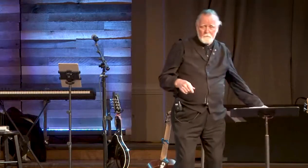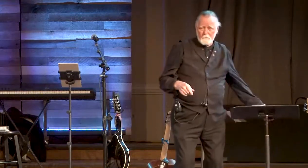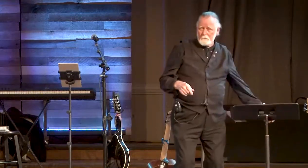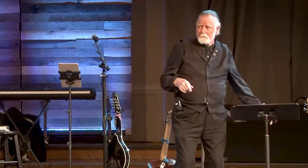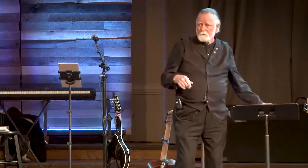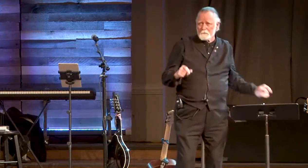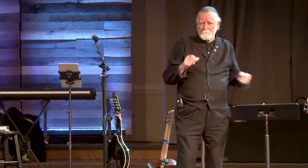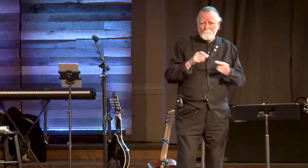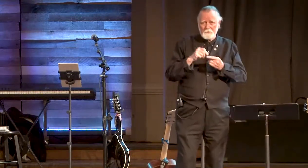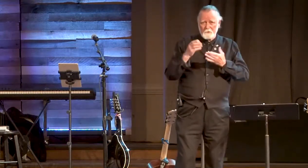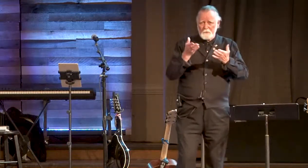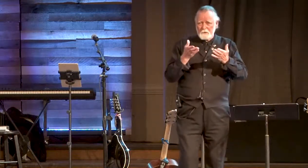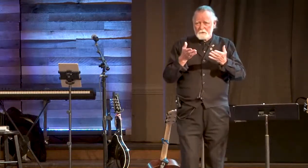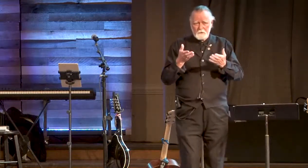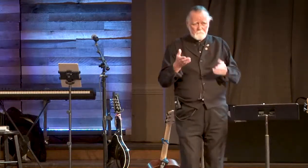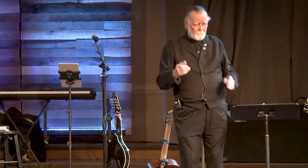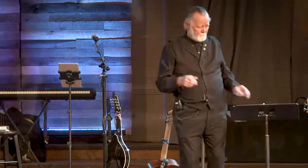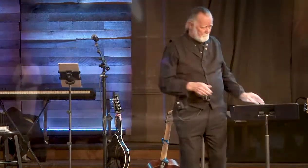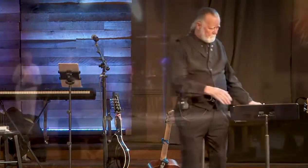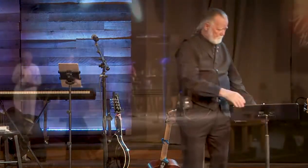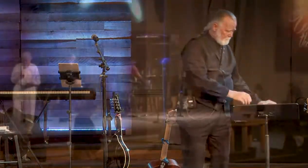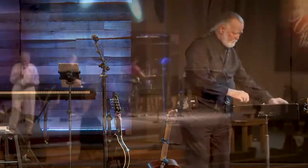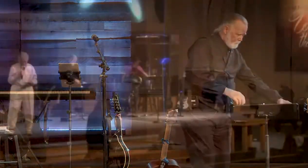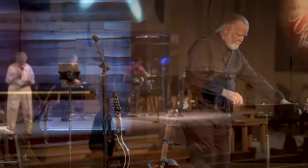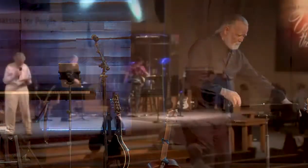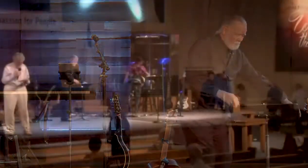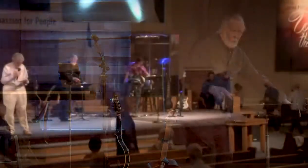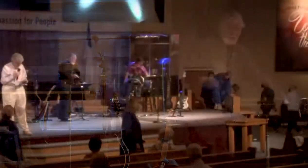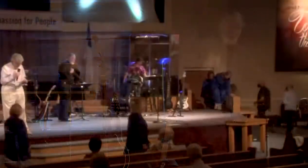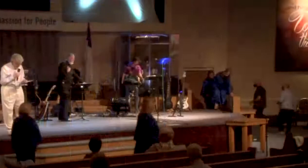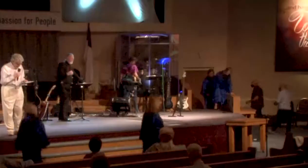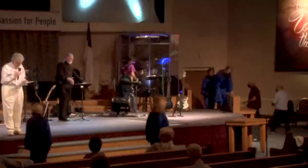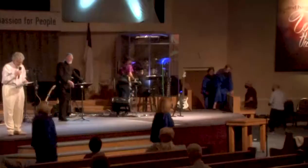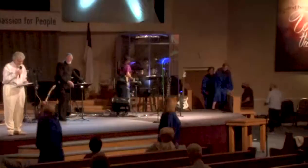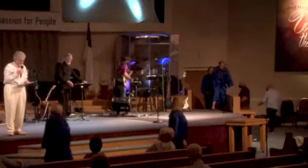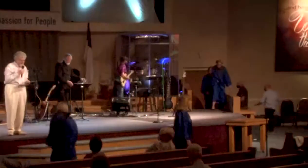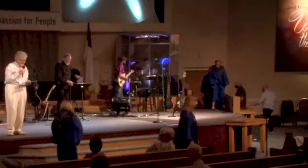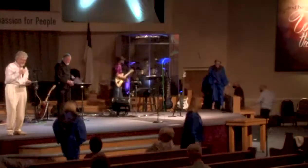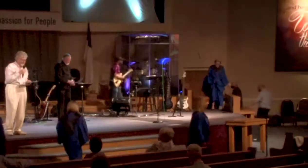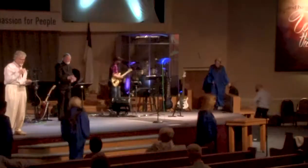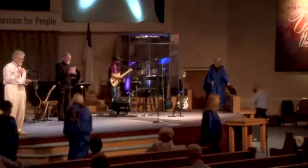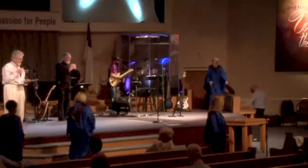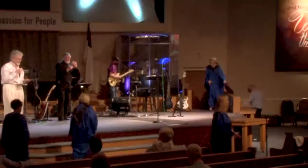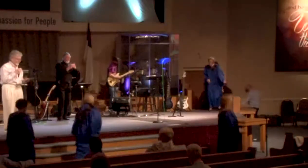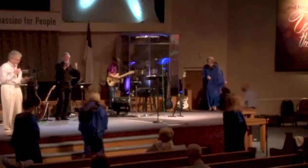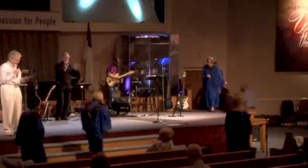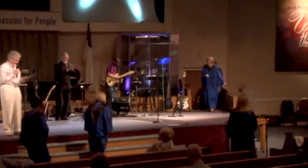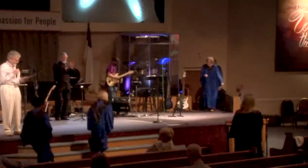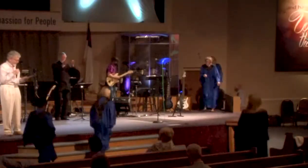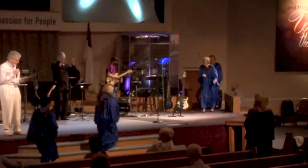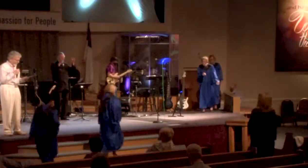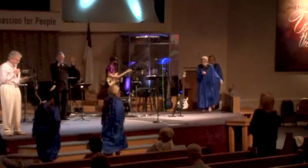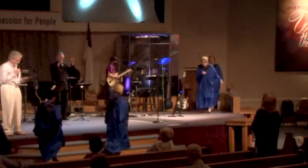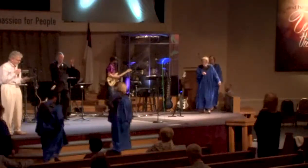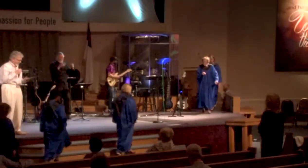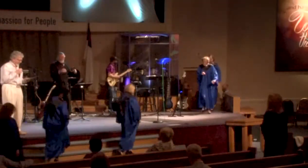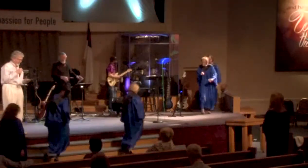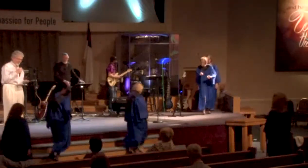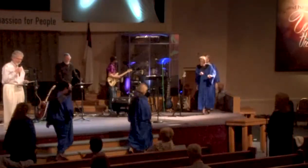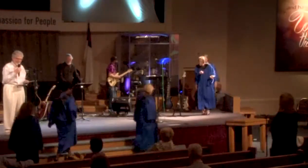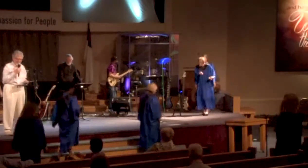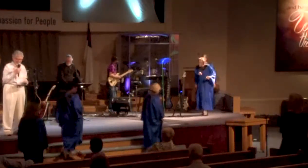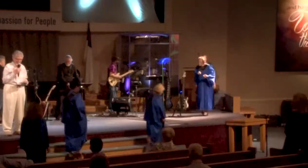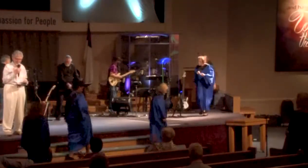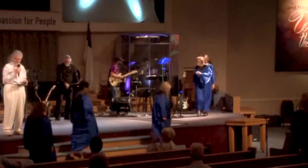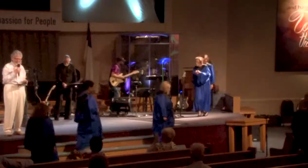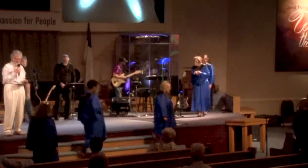that's going to be a part of us here. We've got the Hands of Praise, led by Dodie Antall,